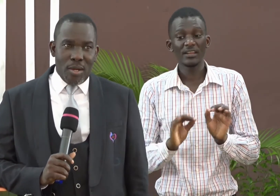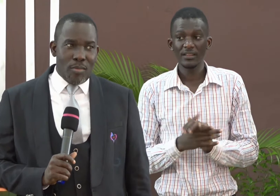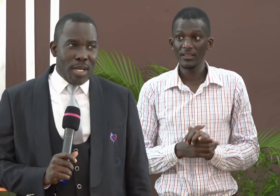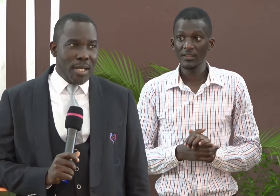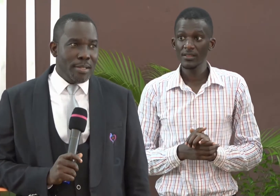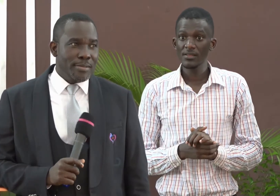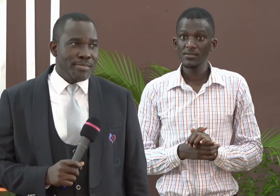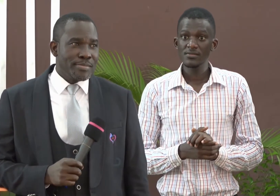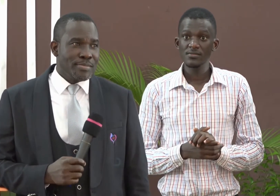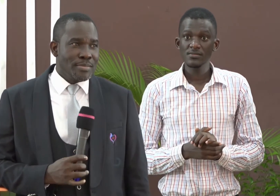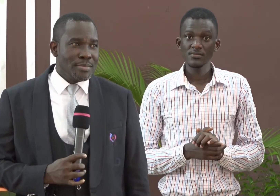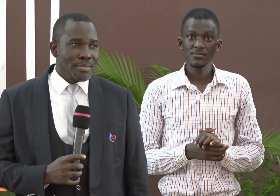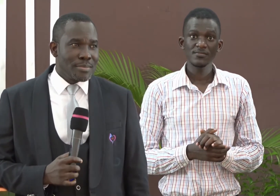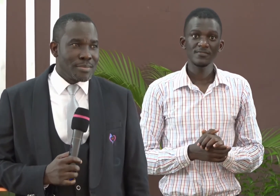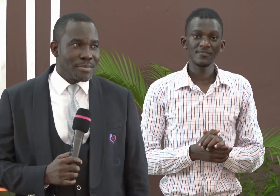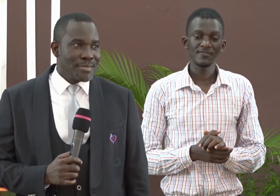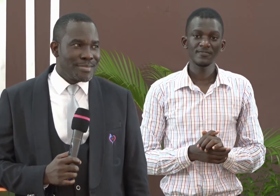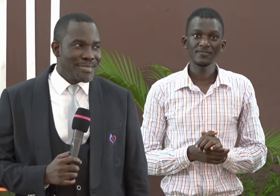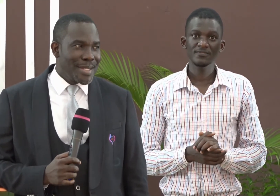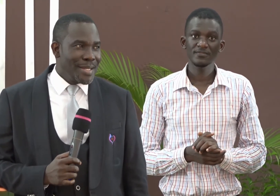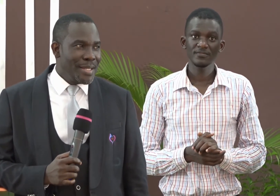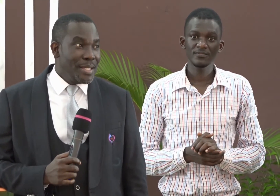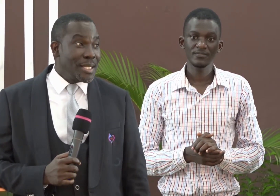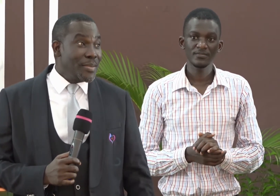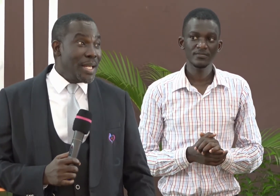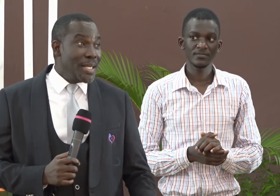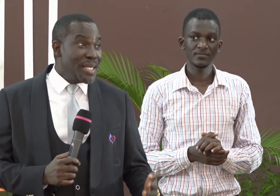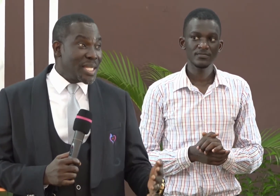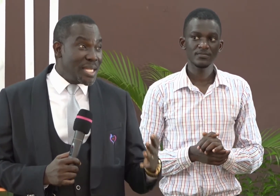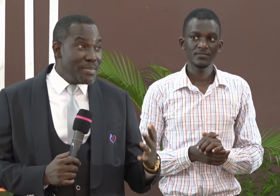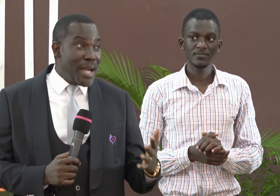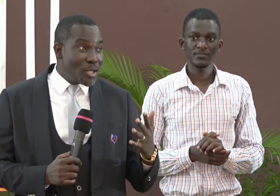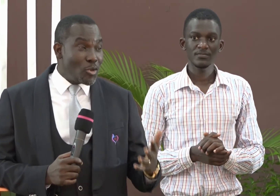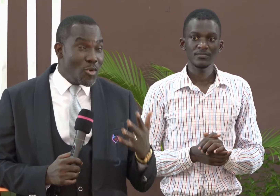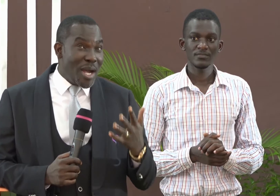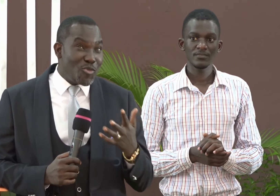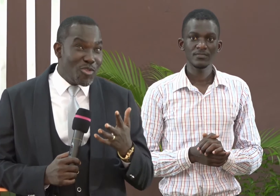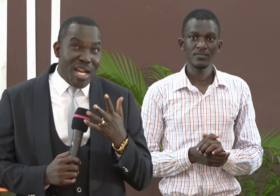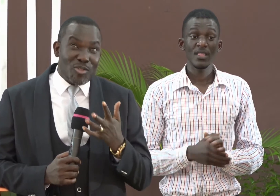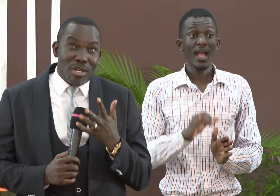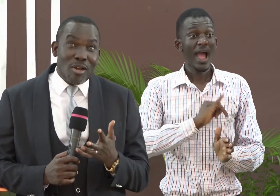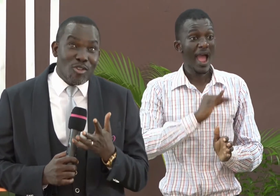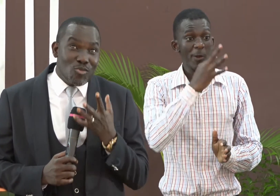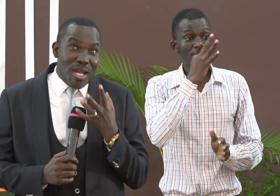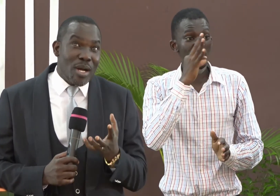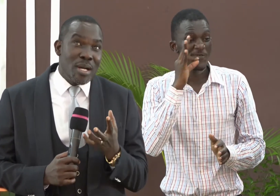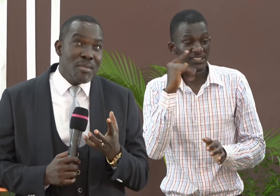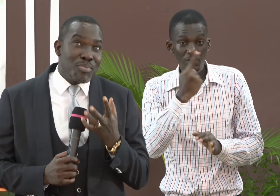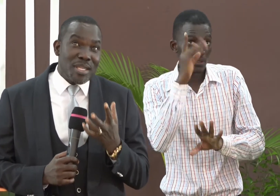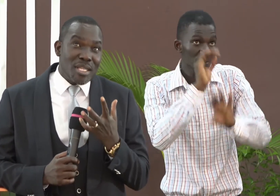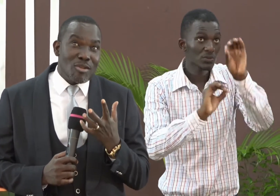nothing. Yanumada. I've already fasted and got angry many times. Nsonga kunonya Katonda